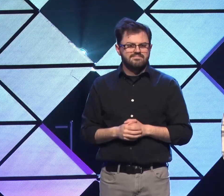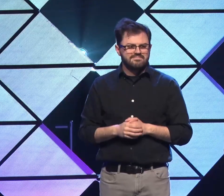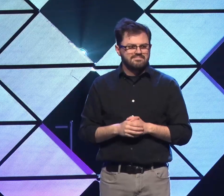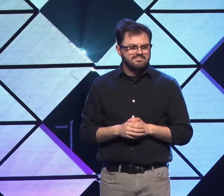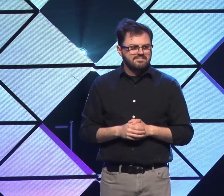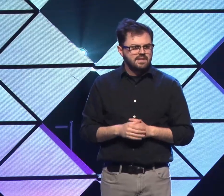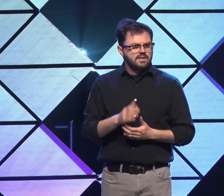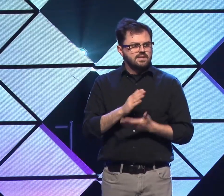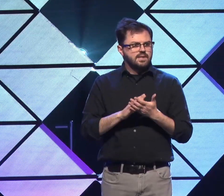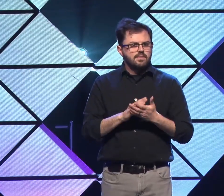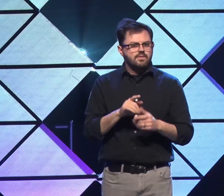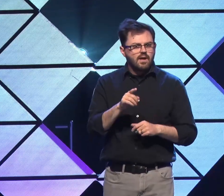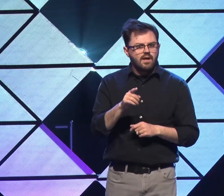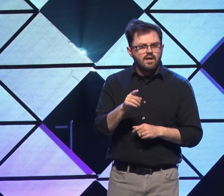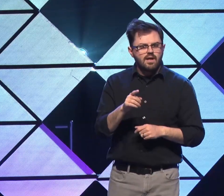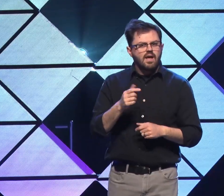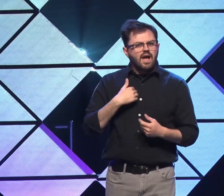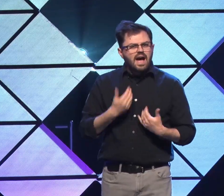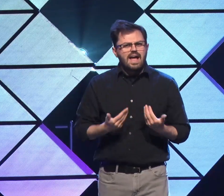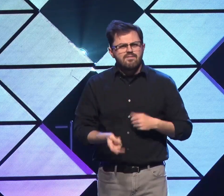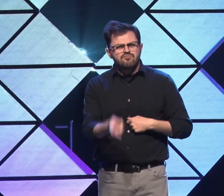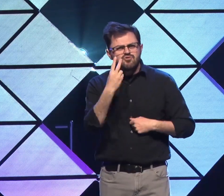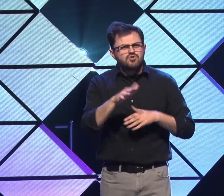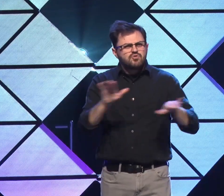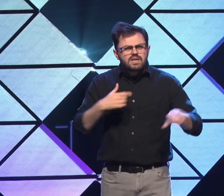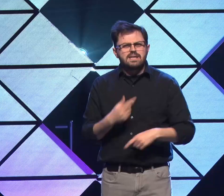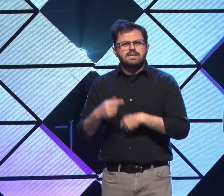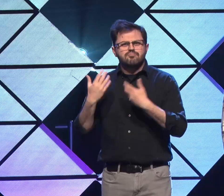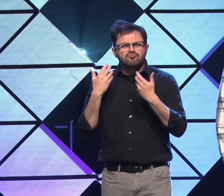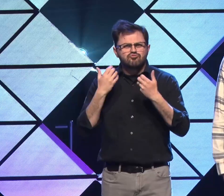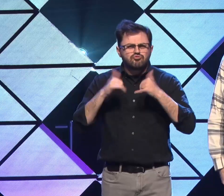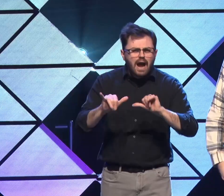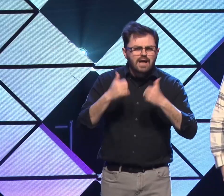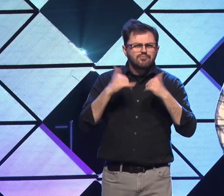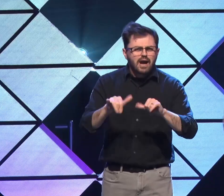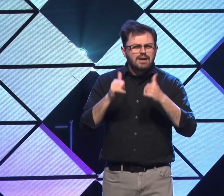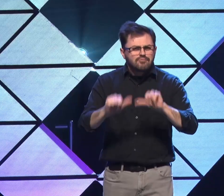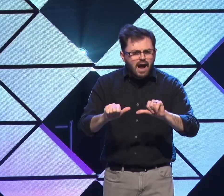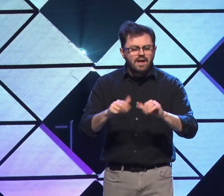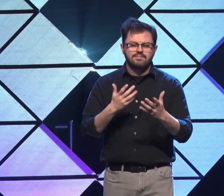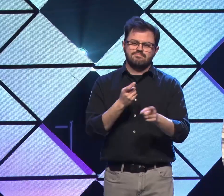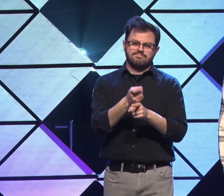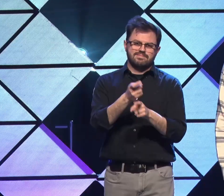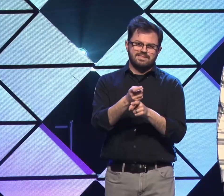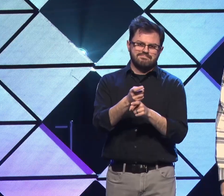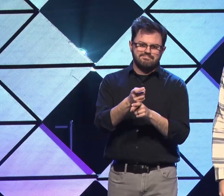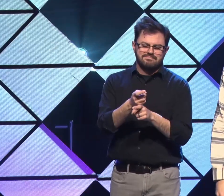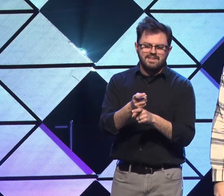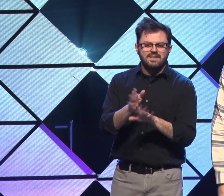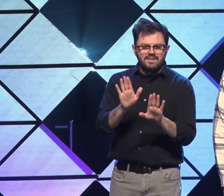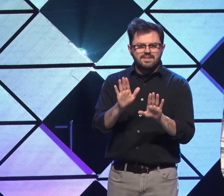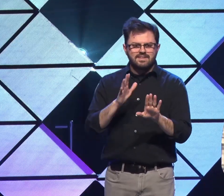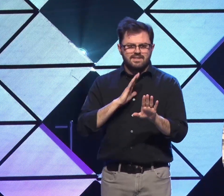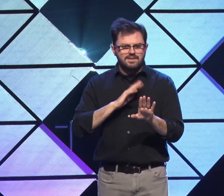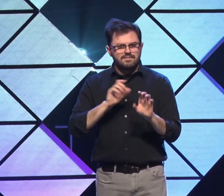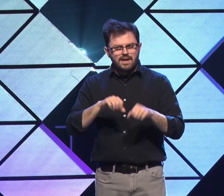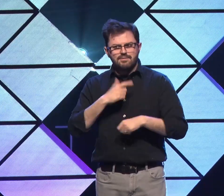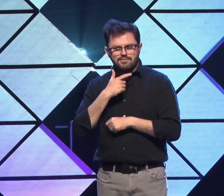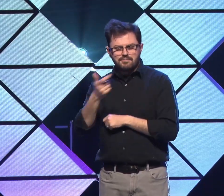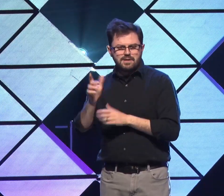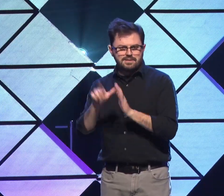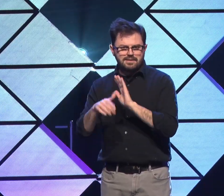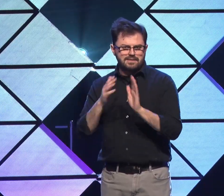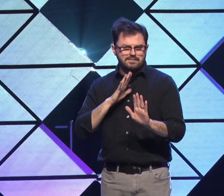some of you are like, you try and get 2 kids here on time. I totally get it. I'm just teasing you, okay, right? You can go back and watch it online,